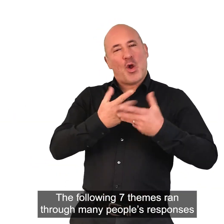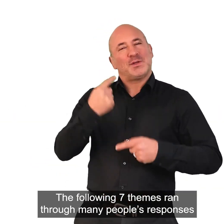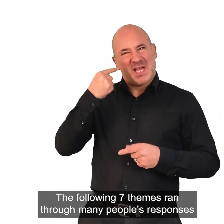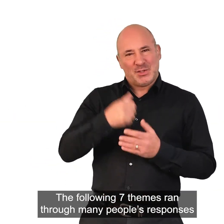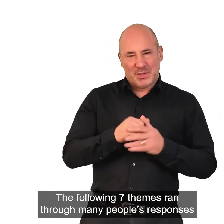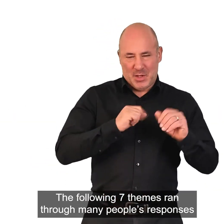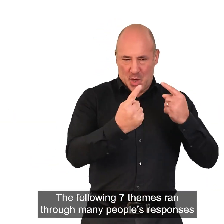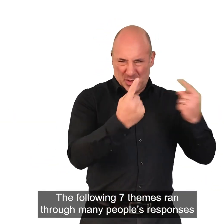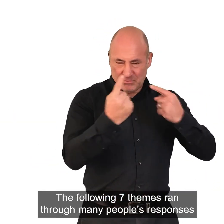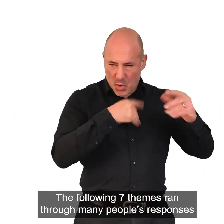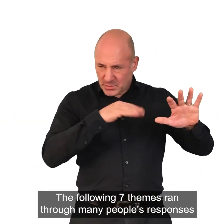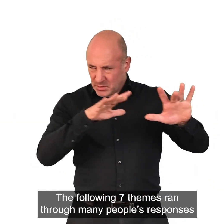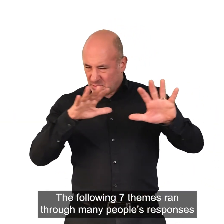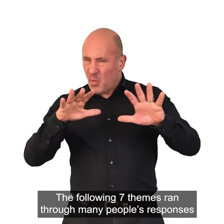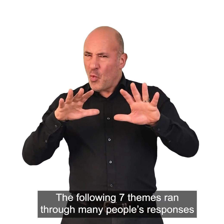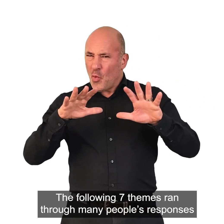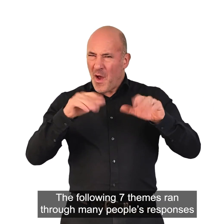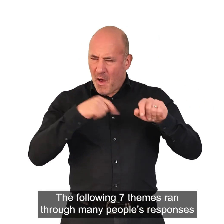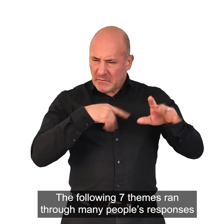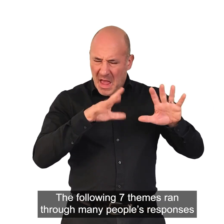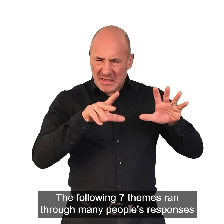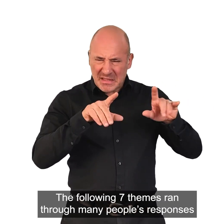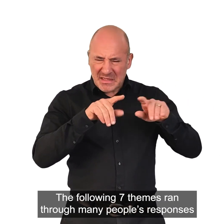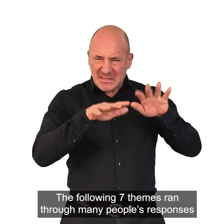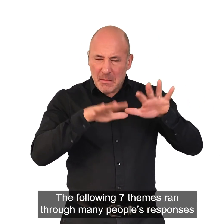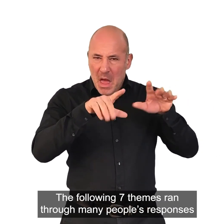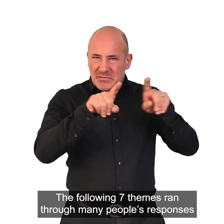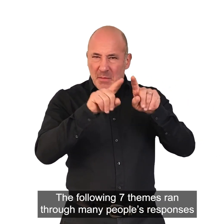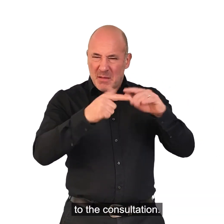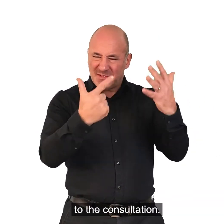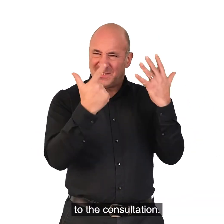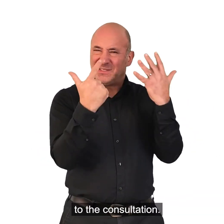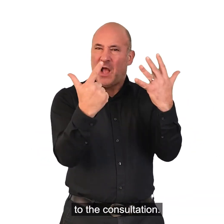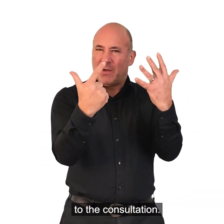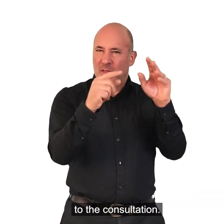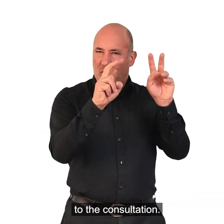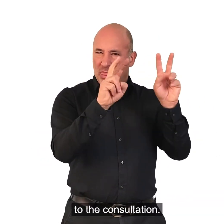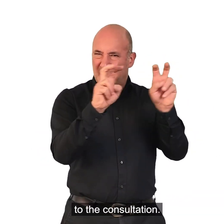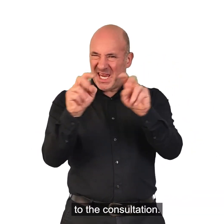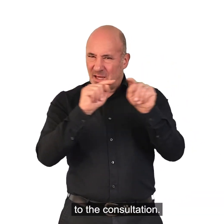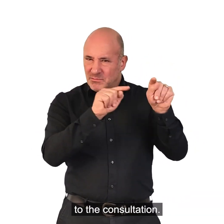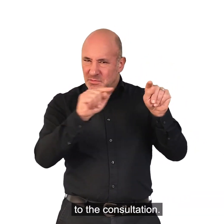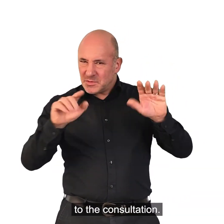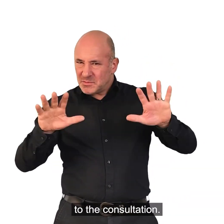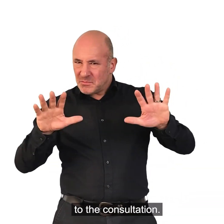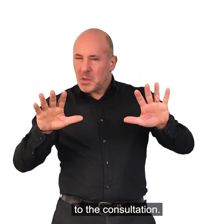The following 7 themes ran through many people's responses to the consultation.